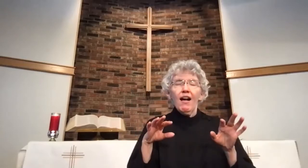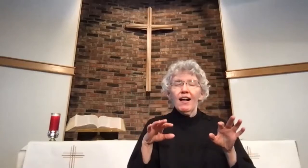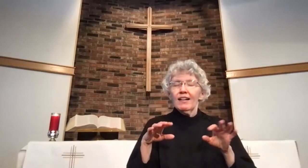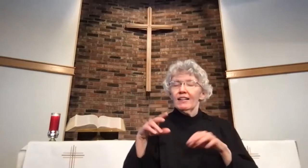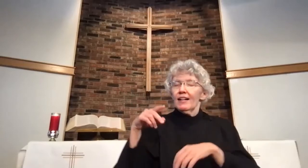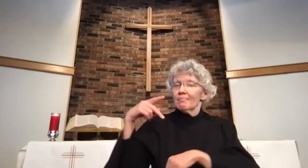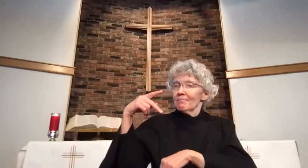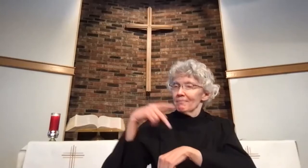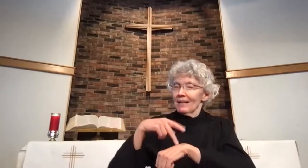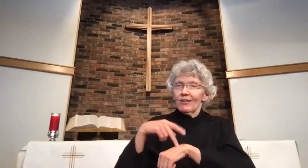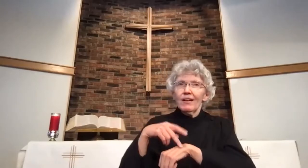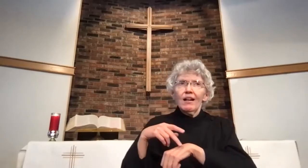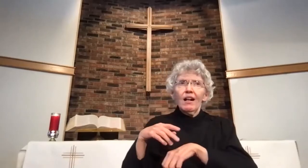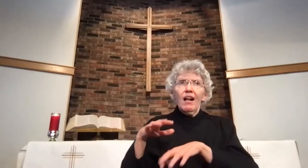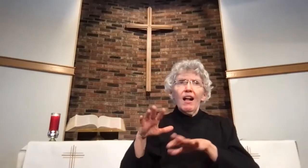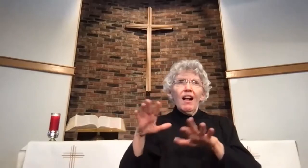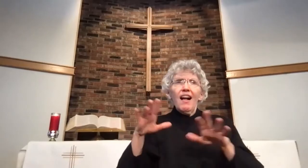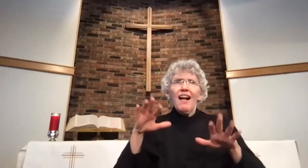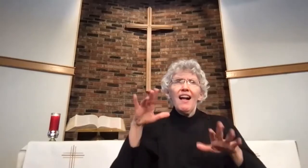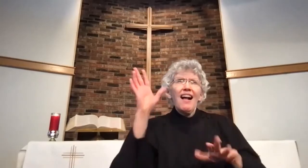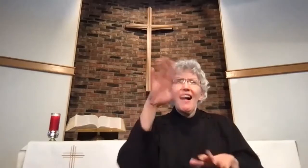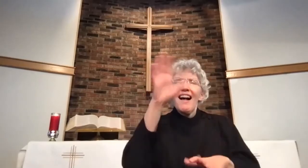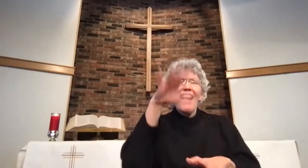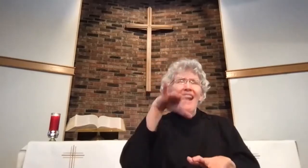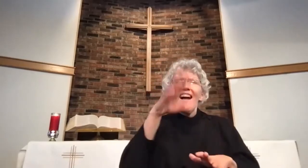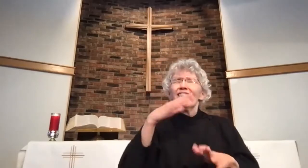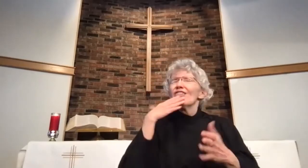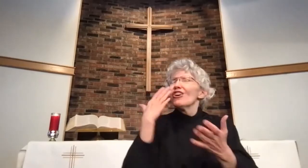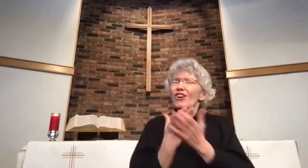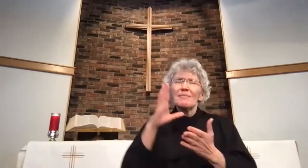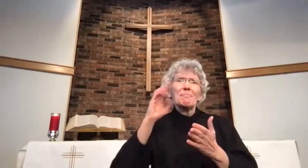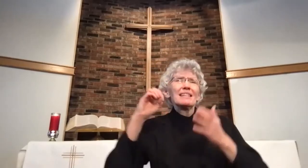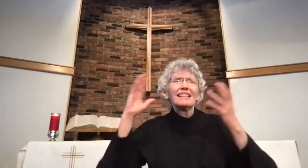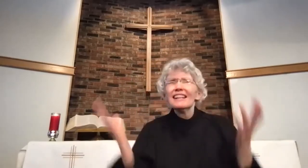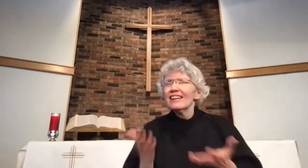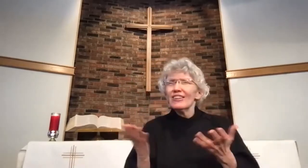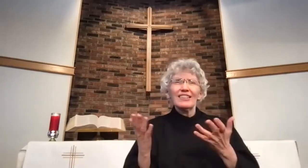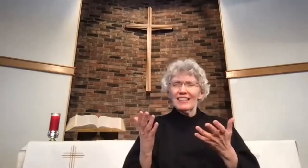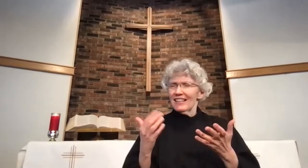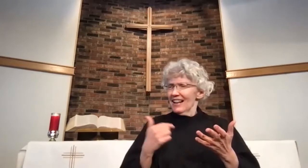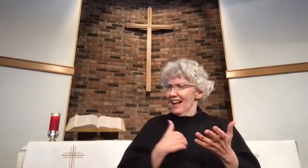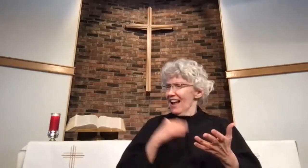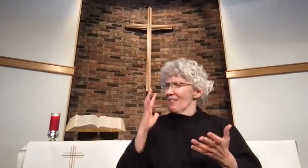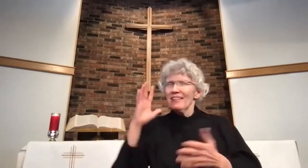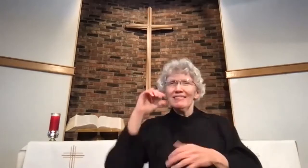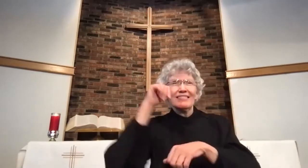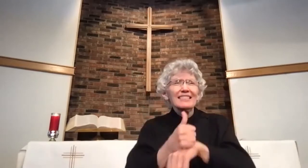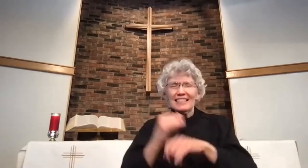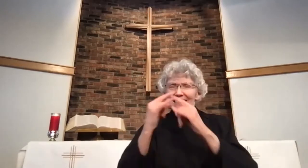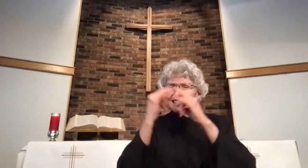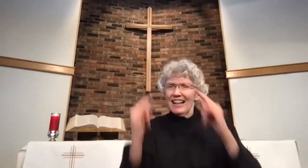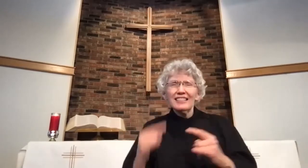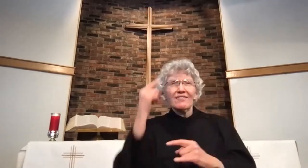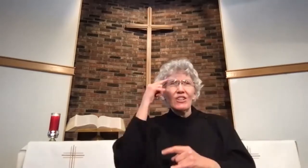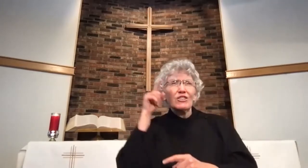departure, which he would achieve in Jerusalem. Peter and those with him were almost overcome by sleep, but